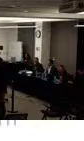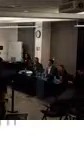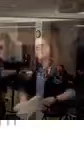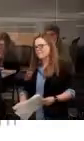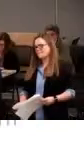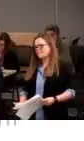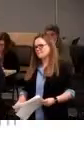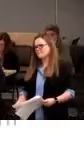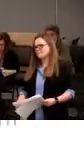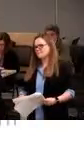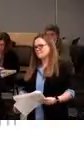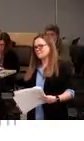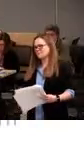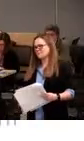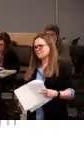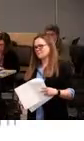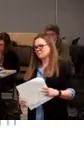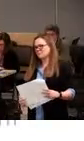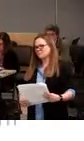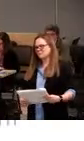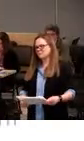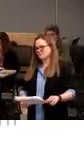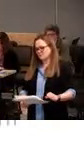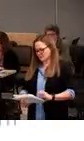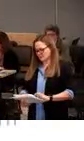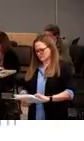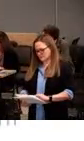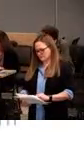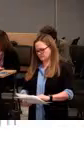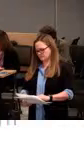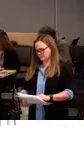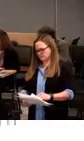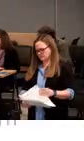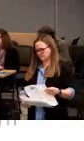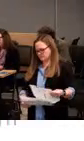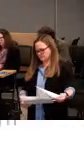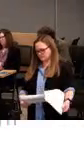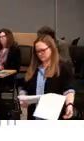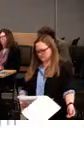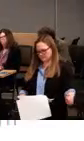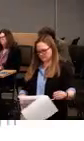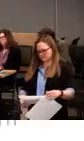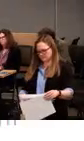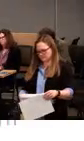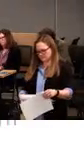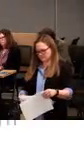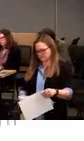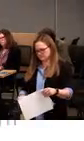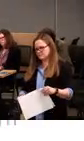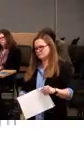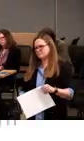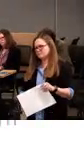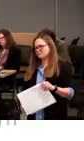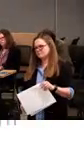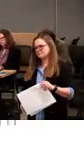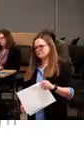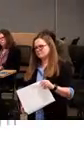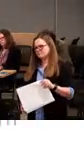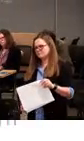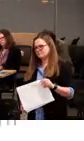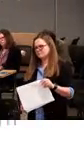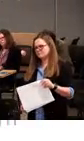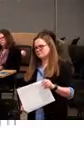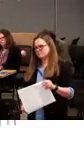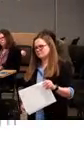about the new hired teacher program, which I help coordinate for the past 3 years. So who does this impact? It